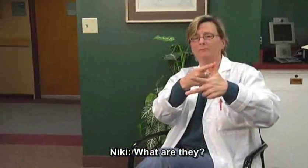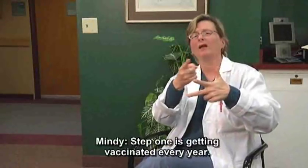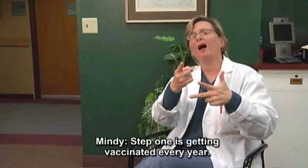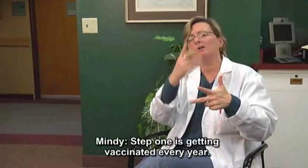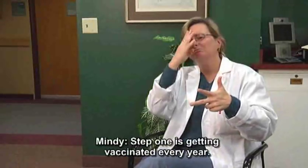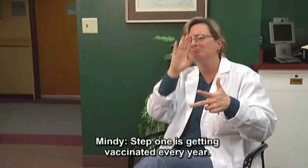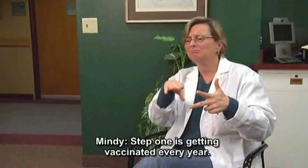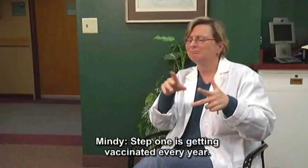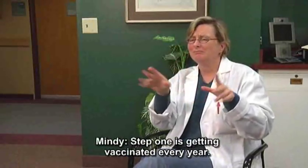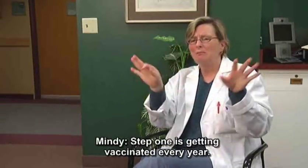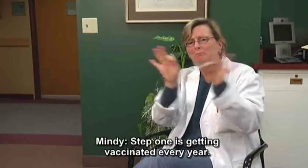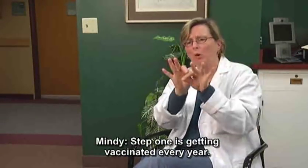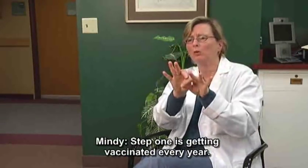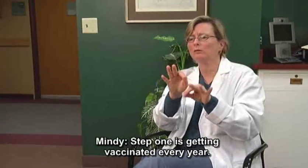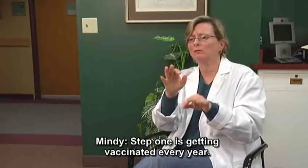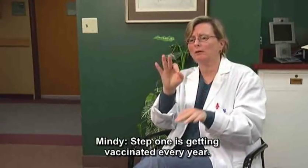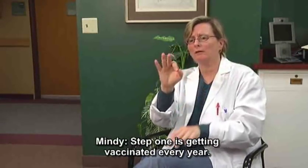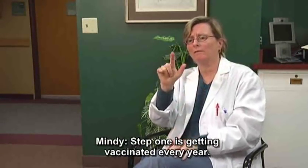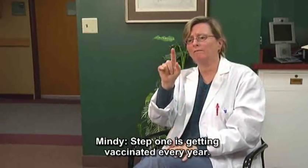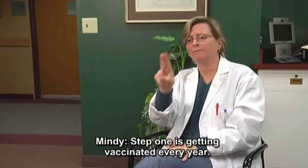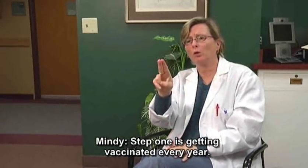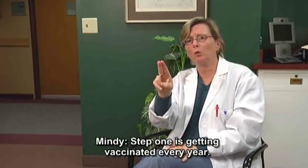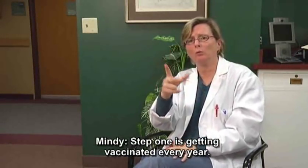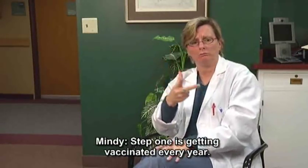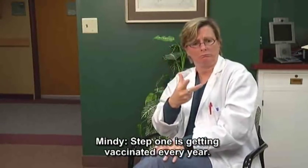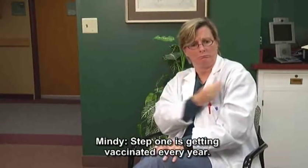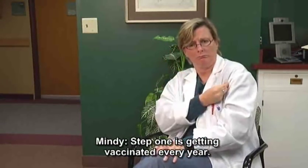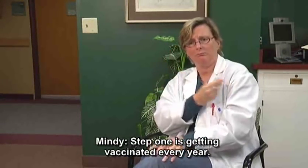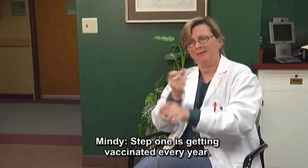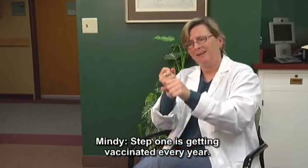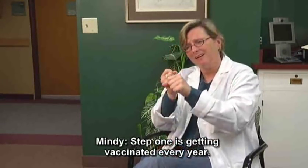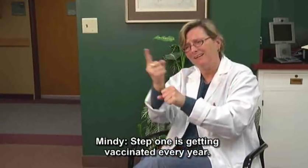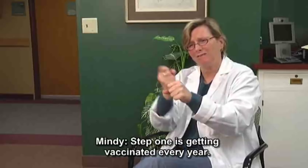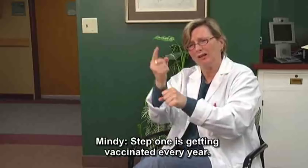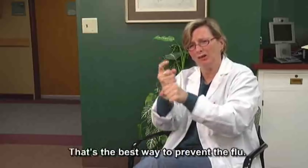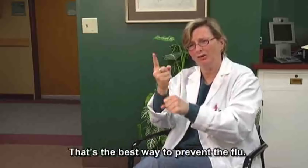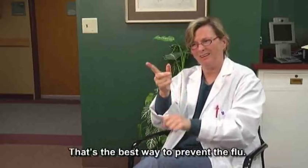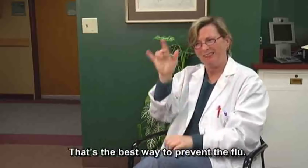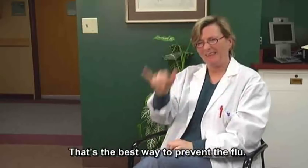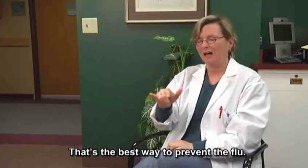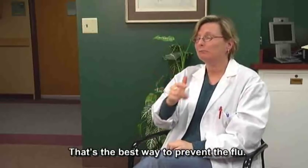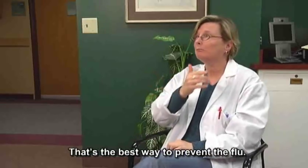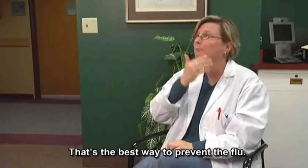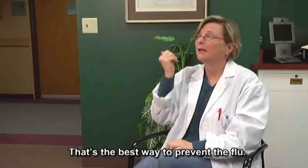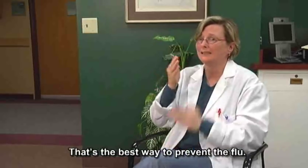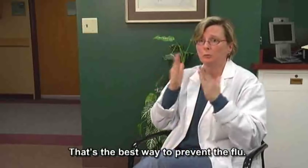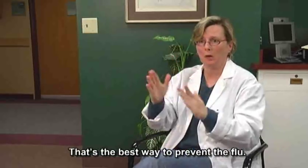step one is getting vaccinated every year that's the best way to prevent the flu